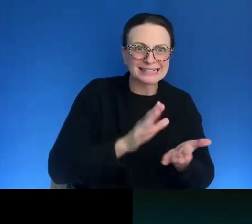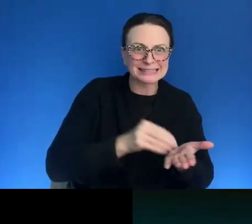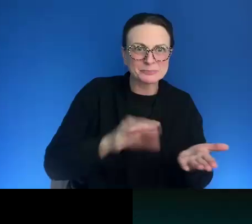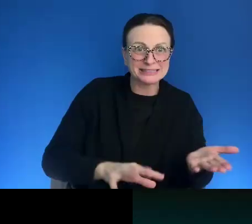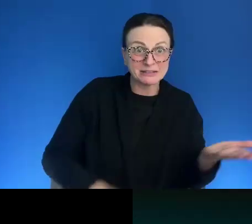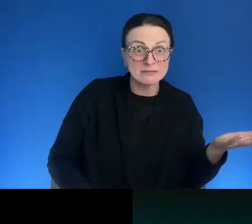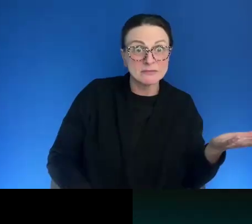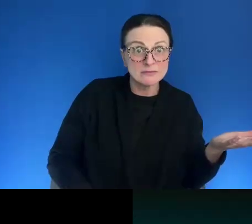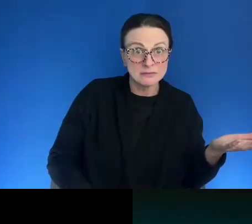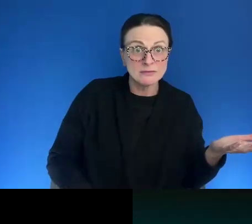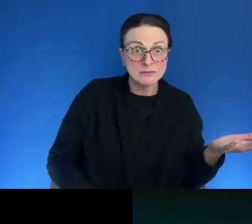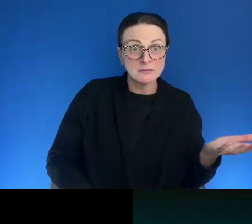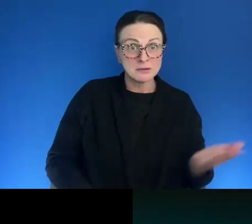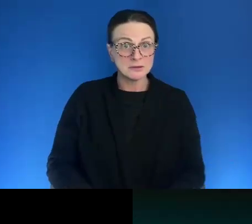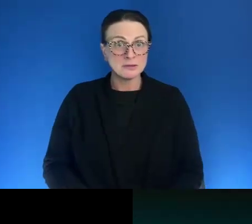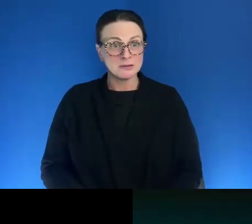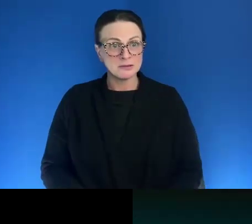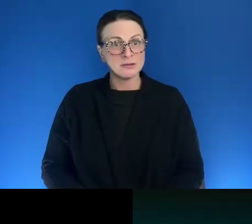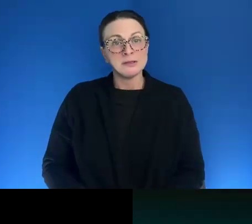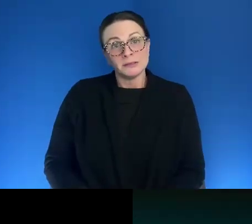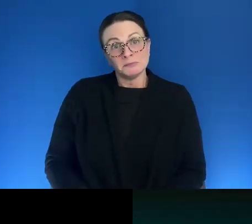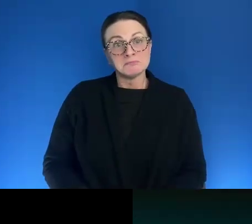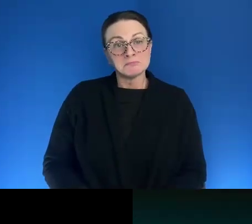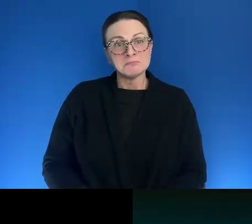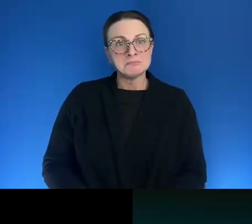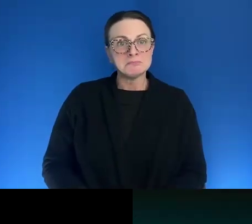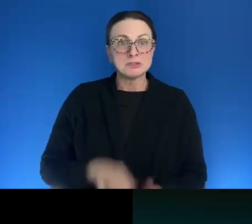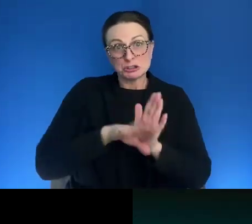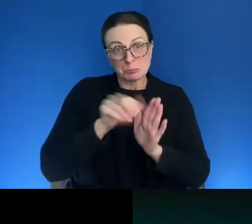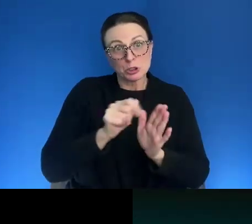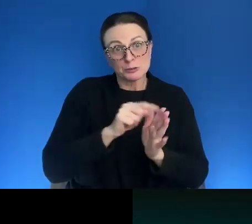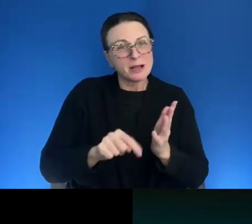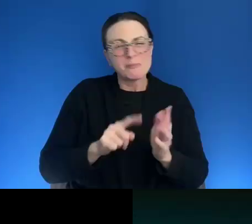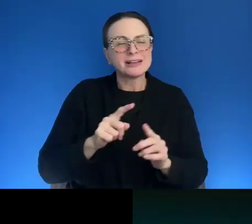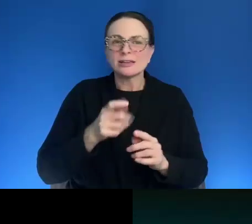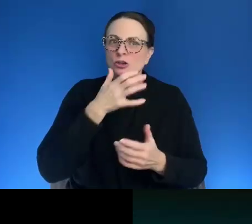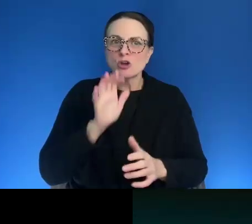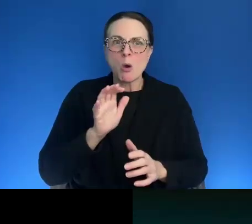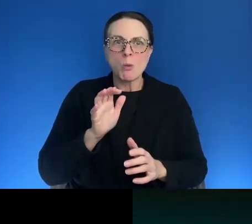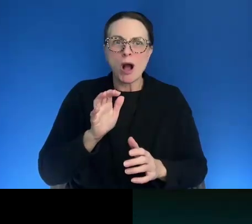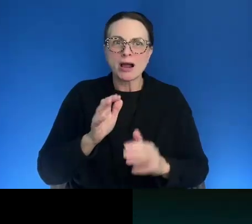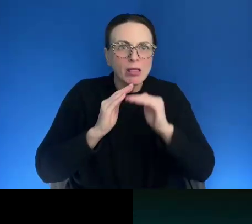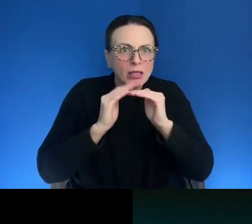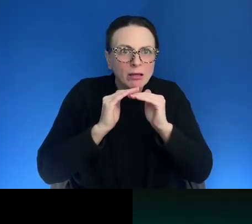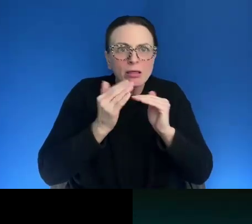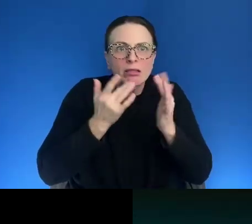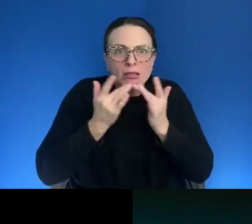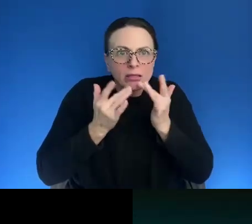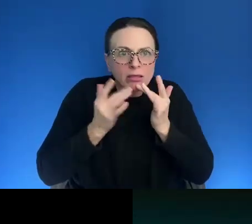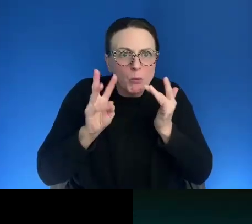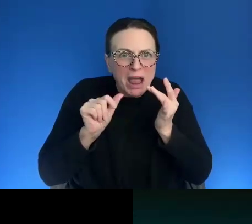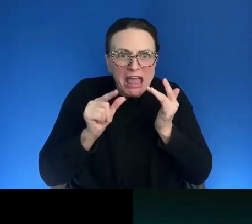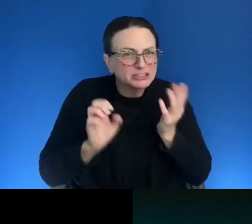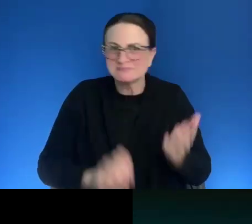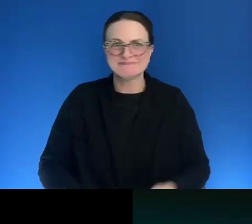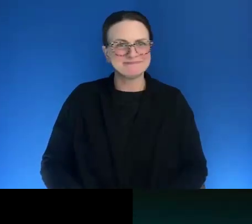for instance, to lower that. But you don't want to be making just minimum wage either. You want to hopefully make